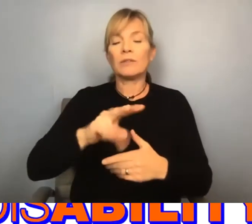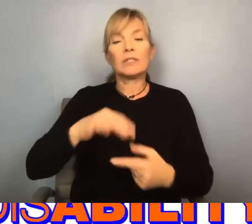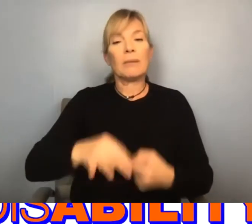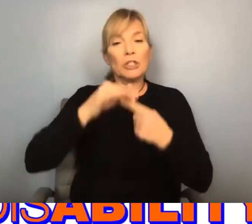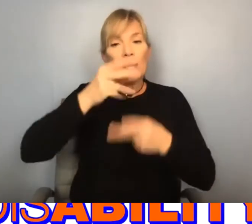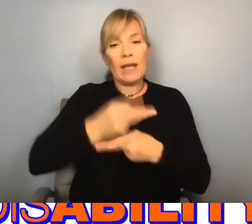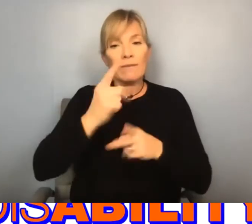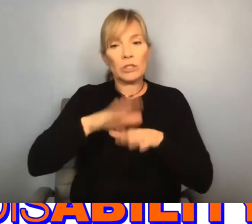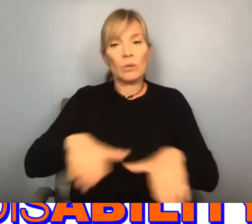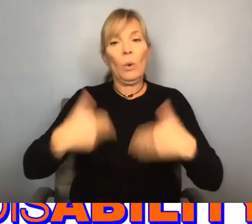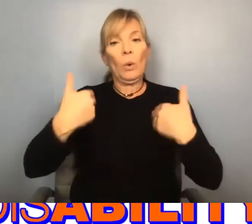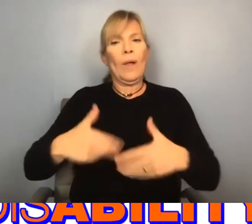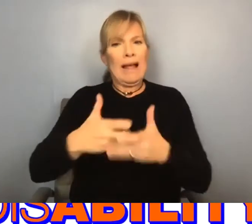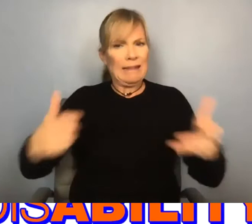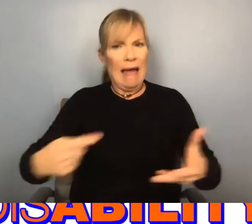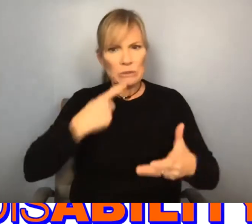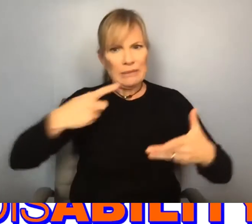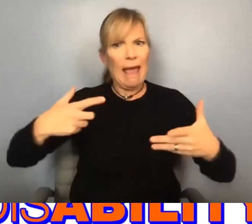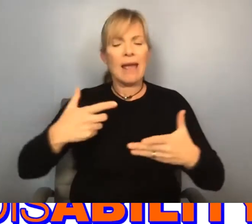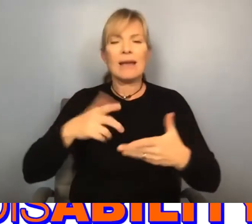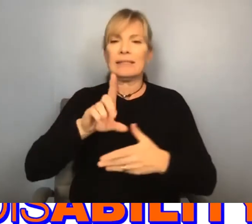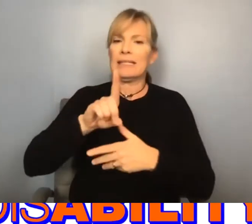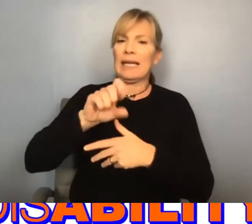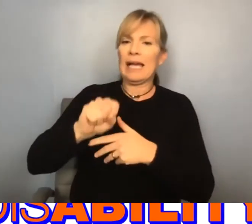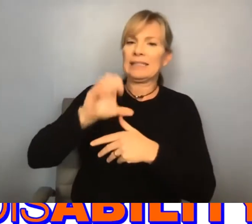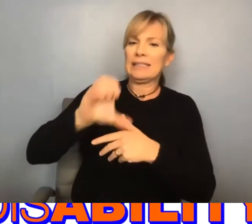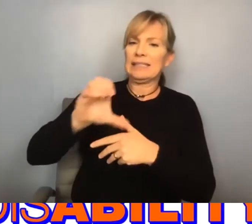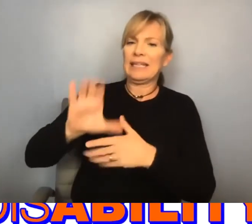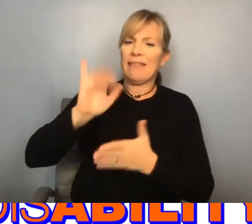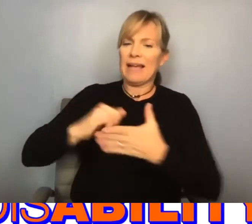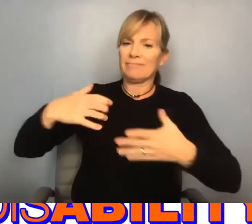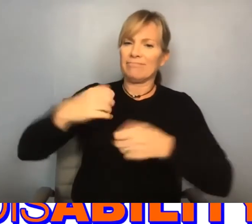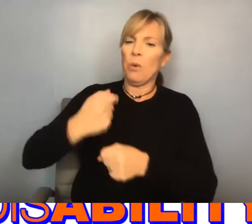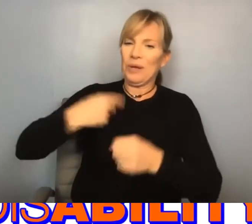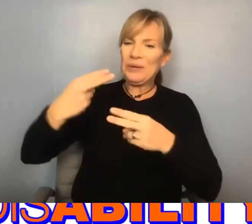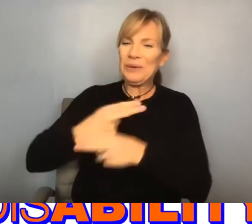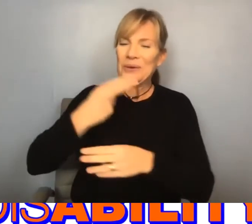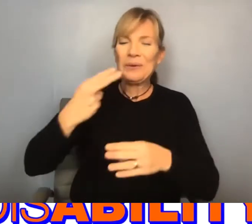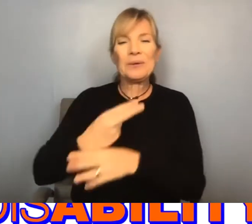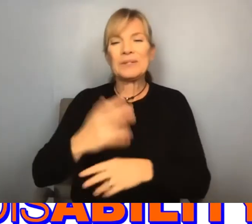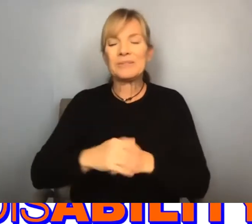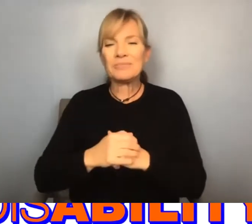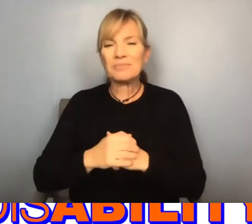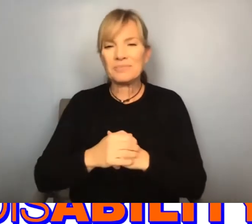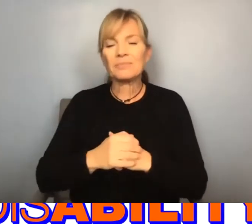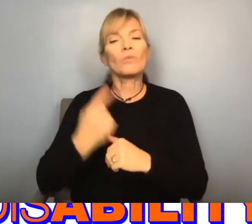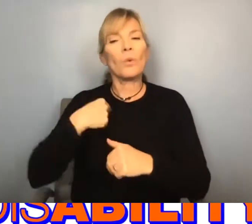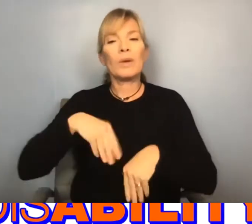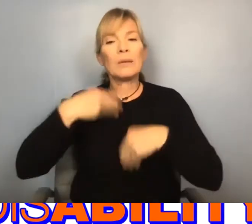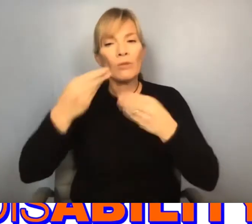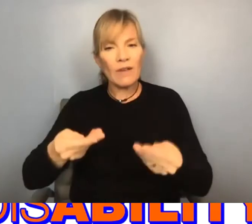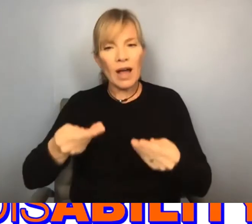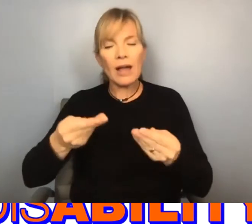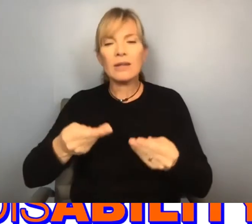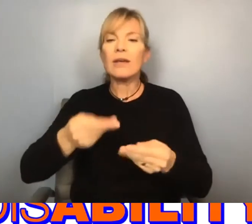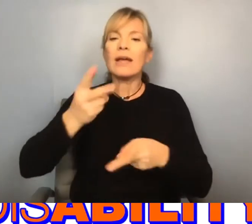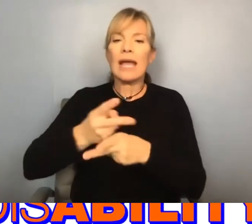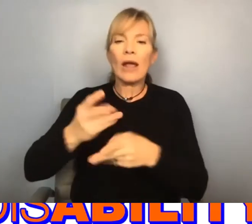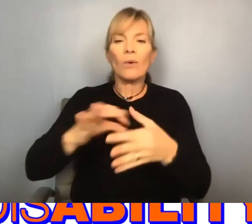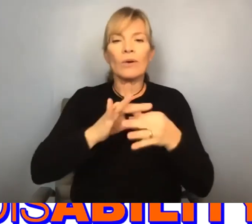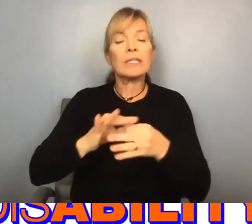Children is quite a mouthful. So, you know, DSCC is kind of the acronym that we use. We provide care coordination